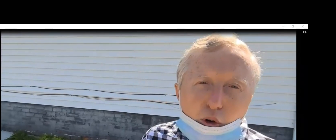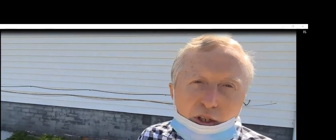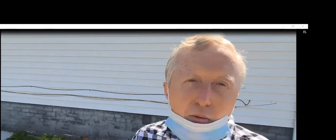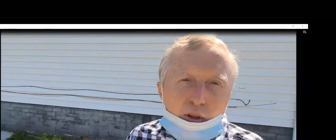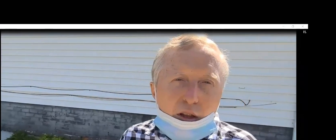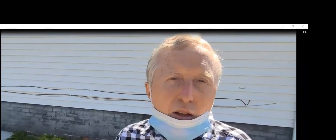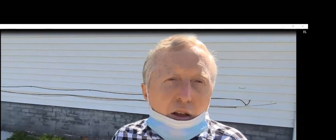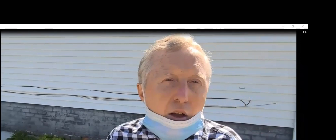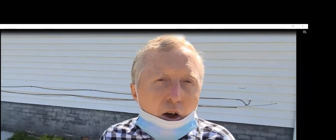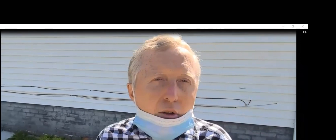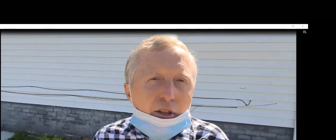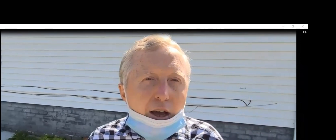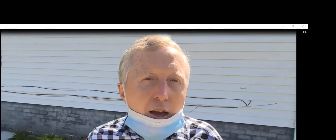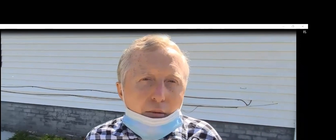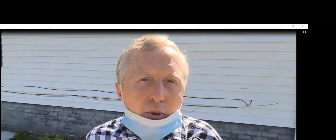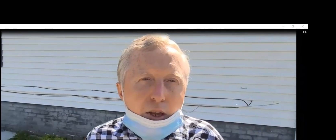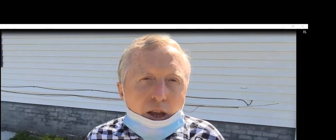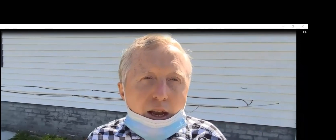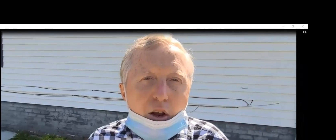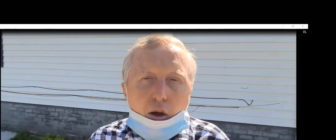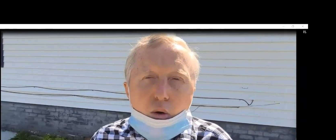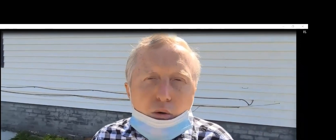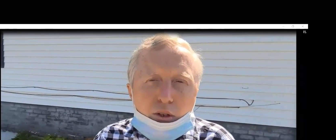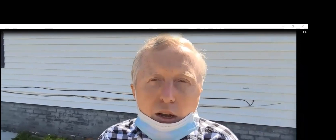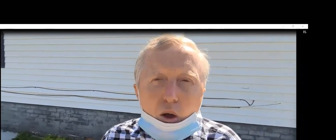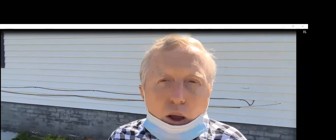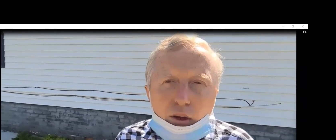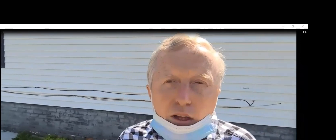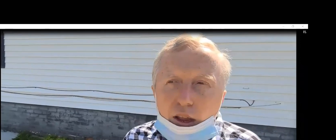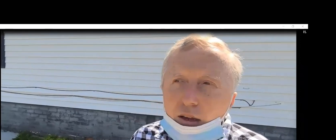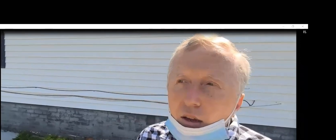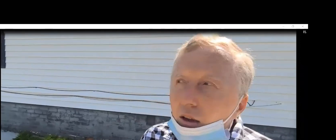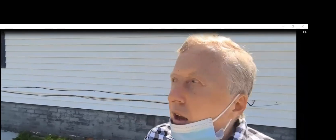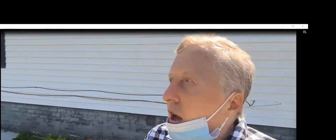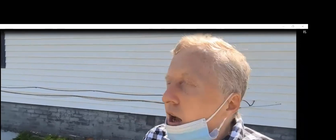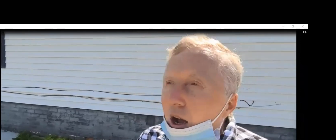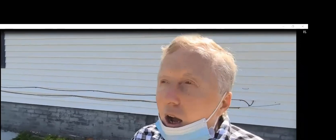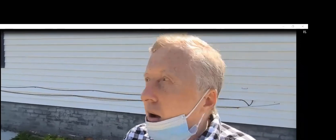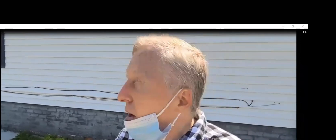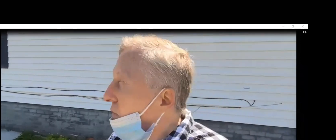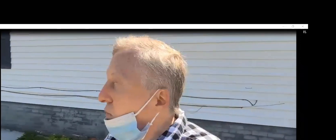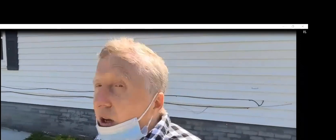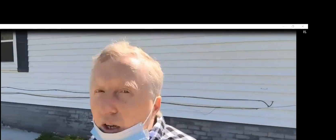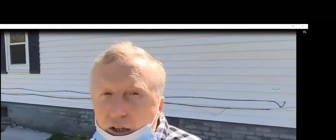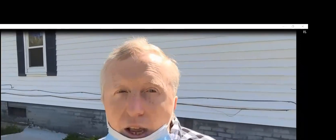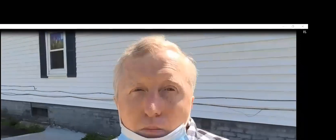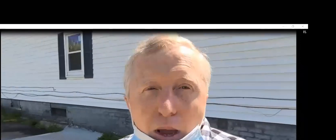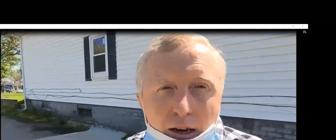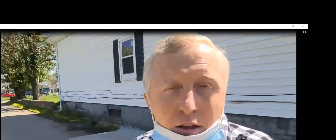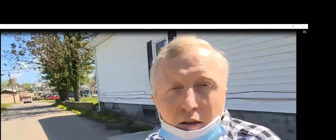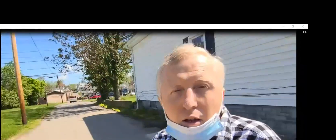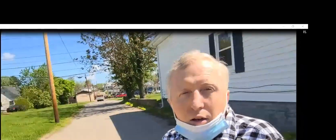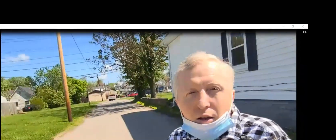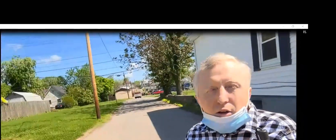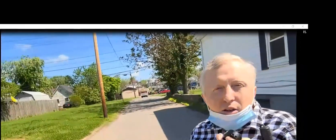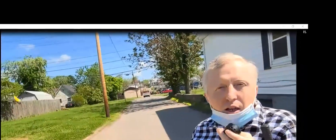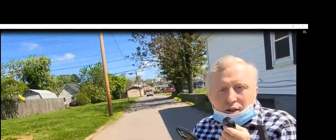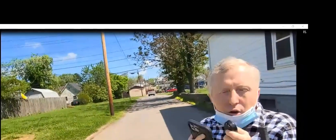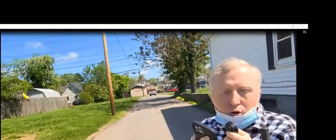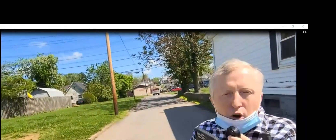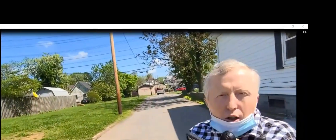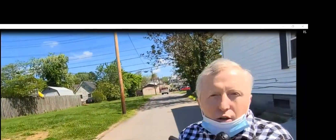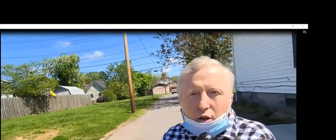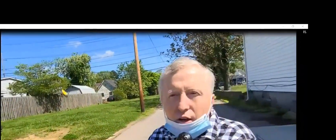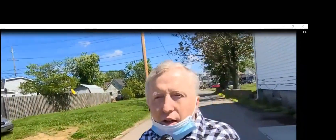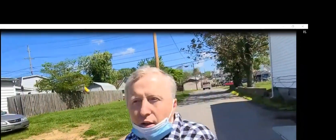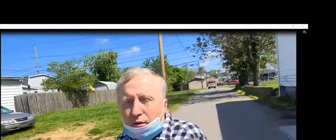our support team with us all the time, and they know everything. If we need to take medicine, they can